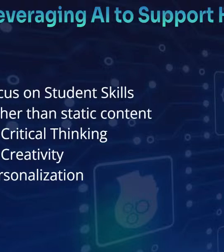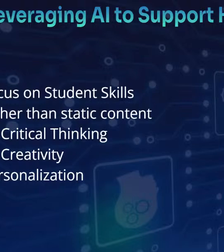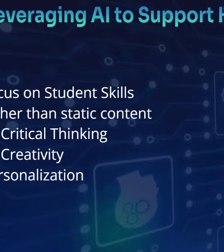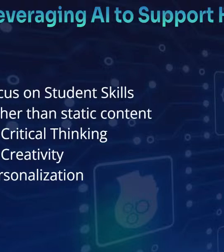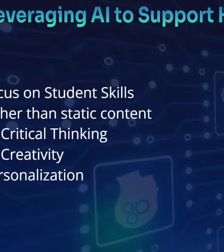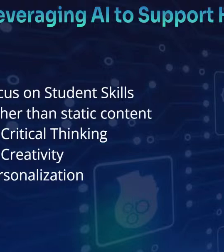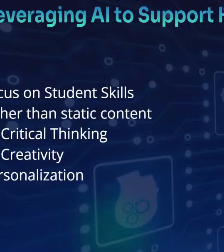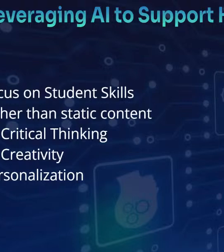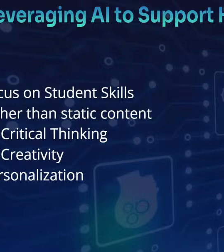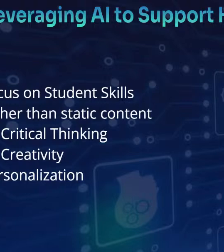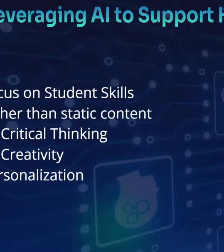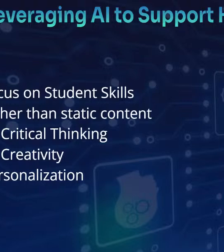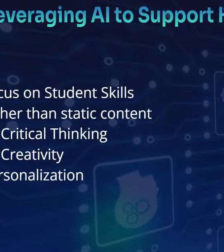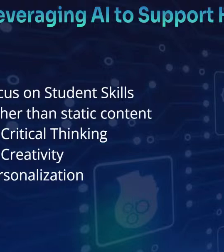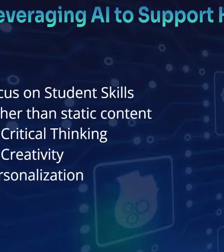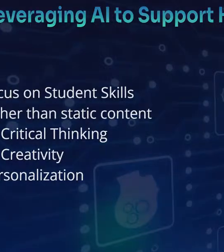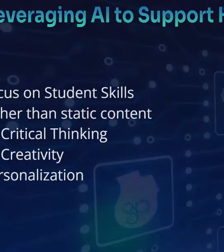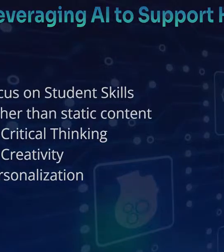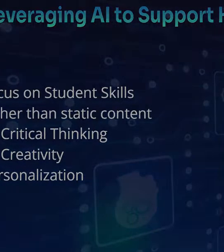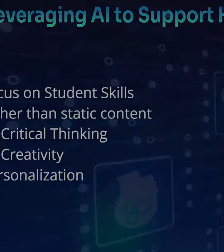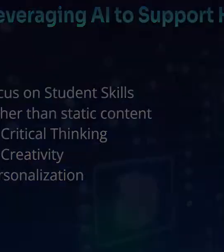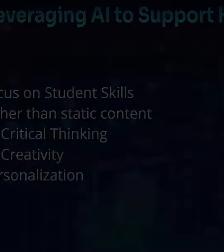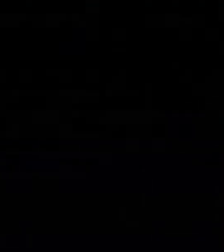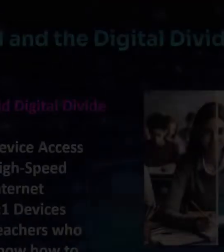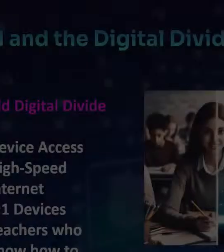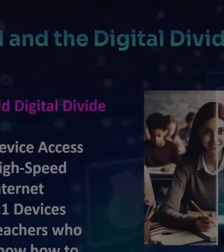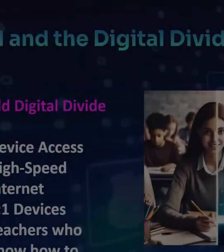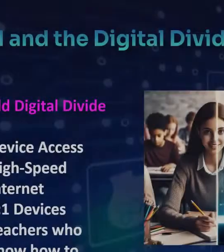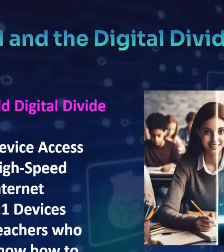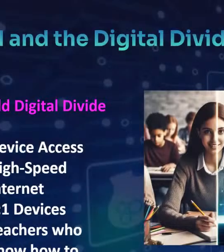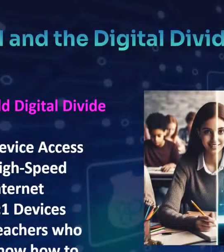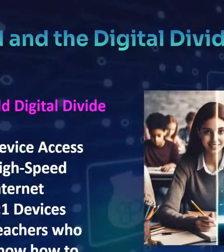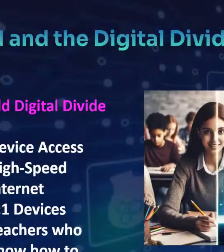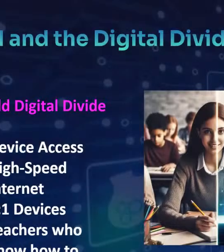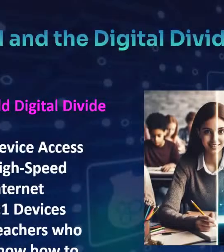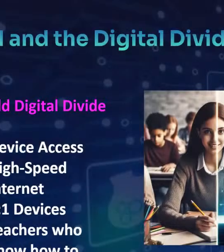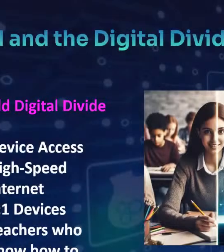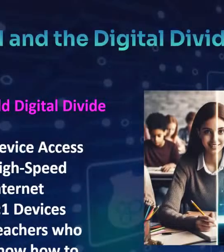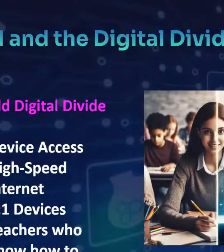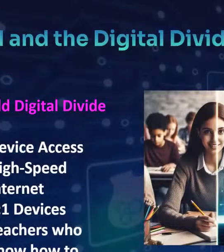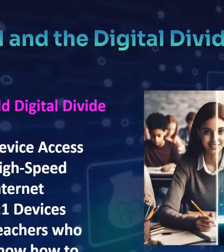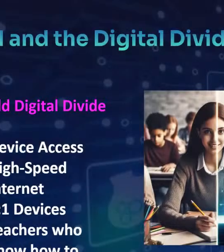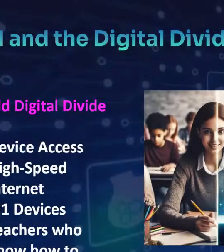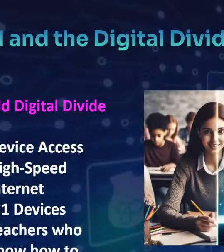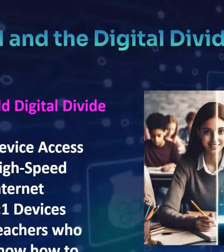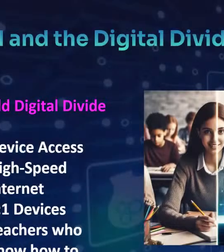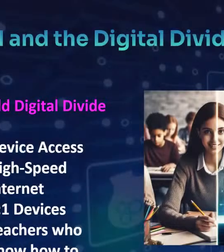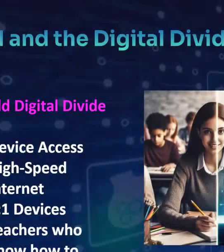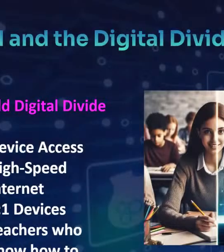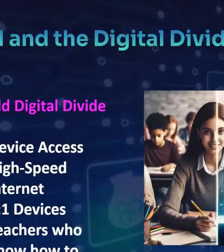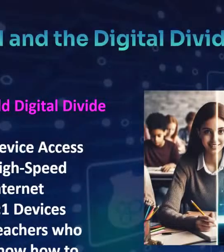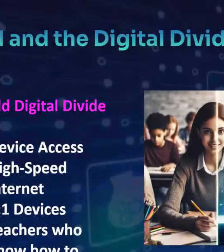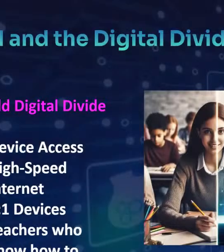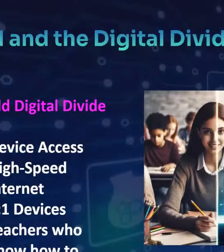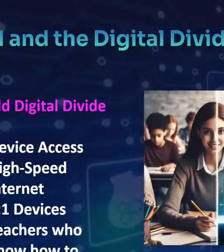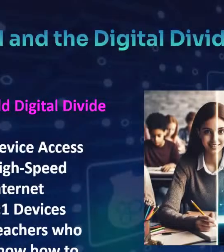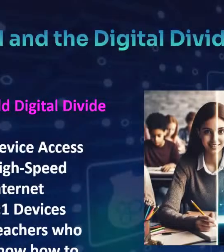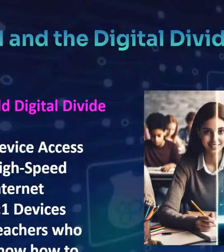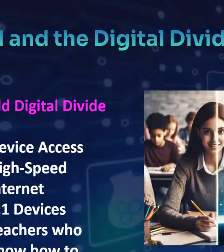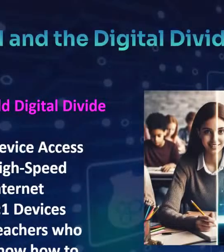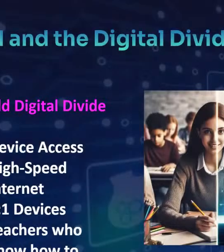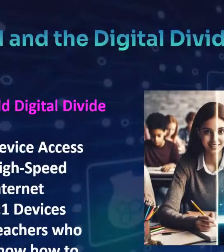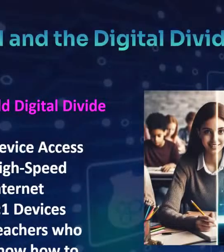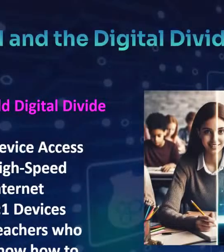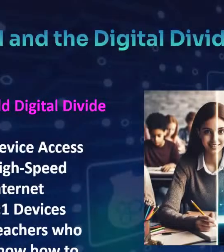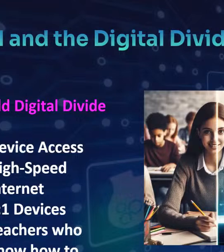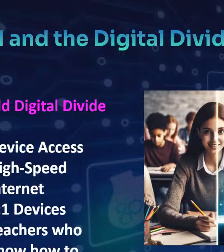this. Before I'm going to need to advance the slides. This chunk of the agenda is really around, like, what are we talking about,